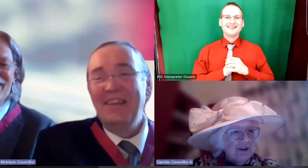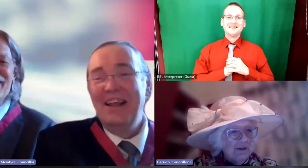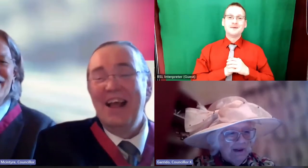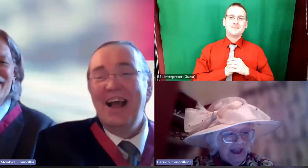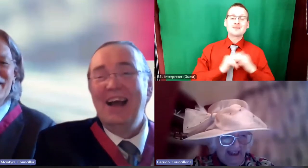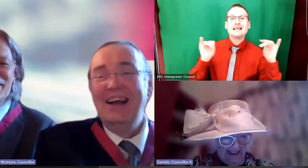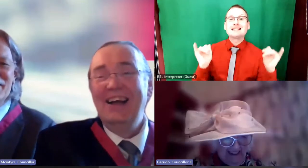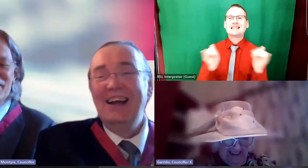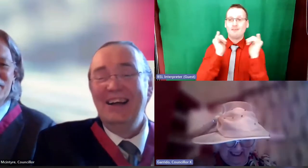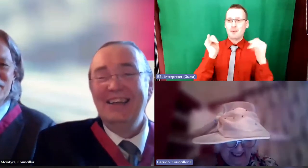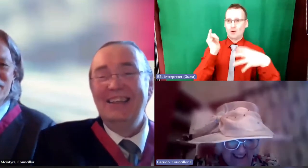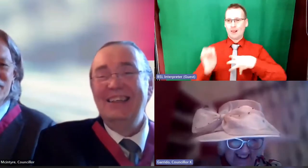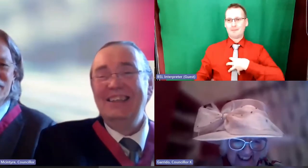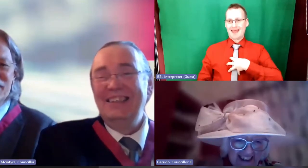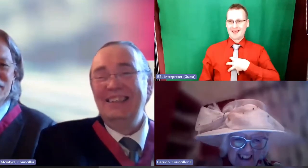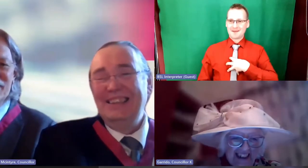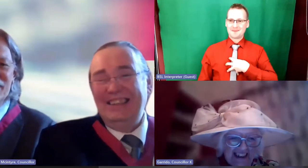Ceremonial Mayor.